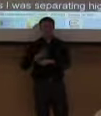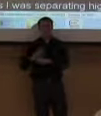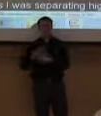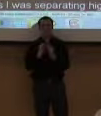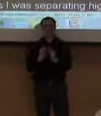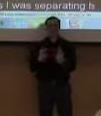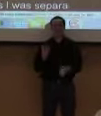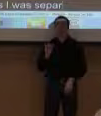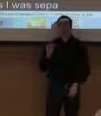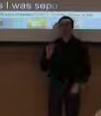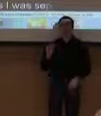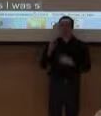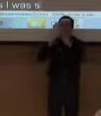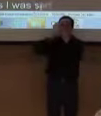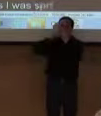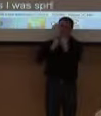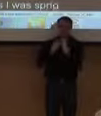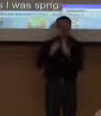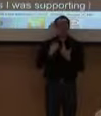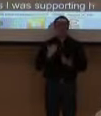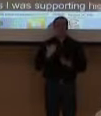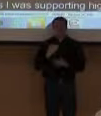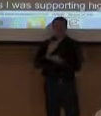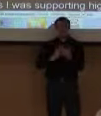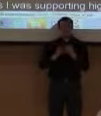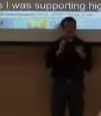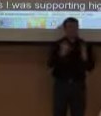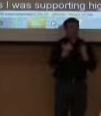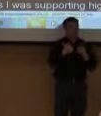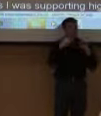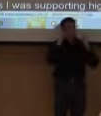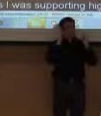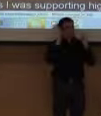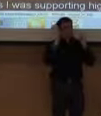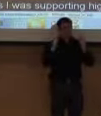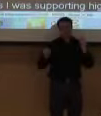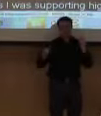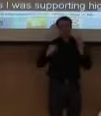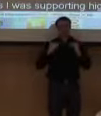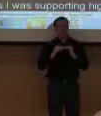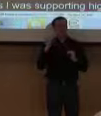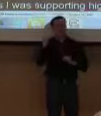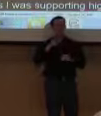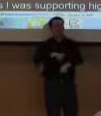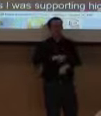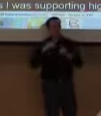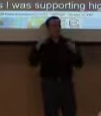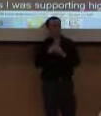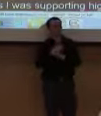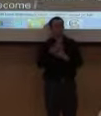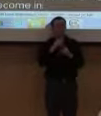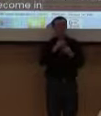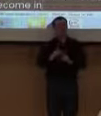apparent to me early on, was invaluable. Some of the classes that I tutor have overly long, complex